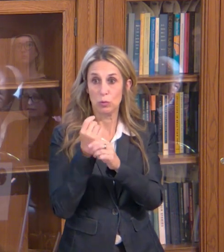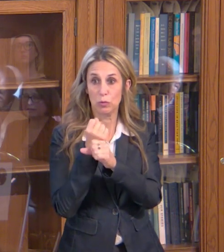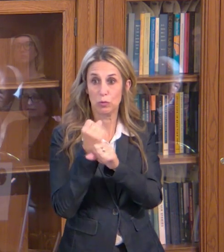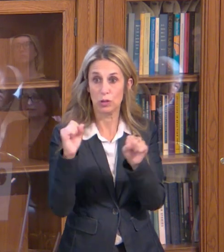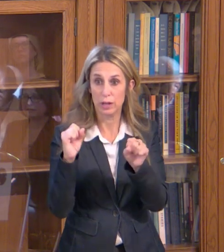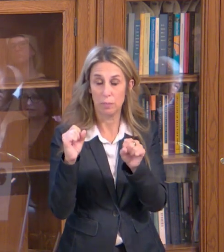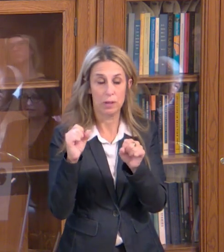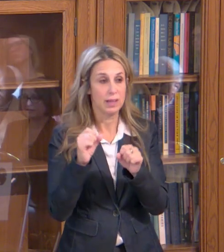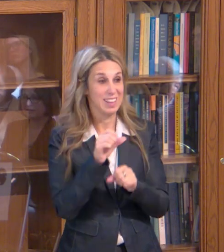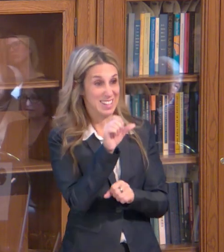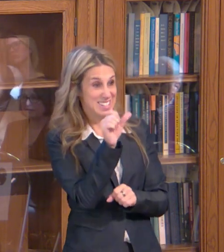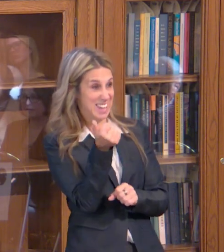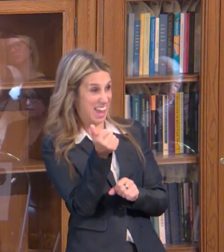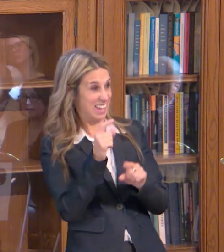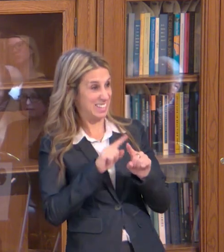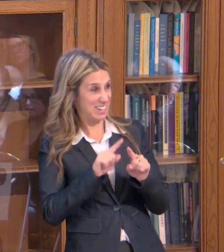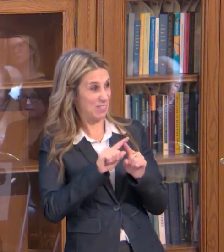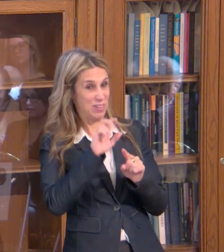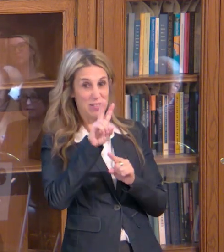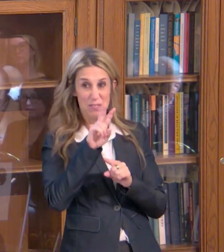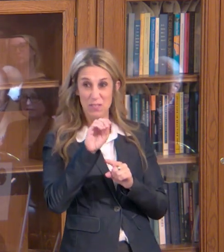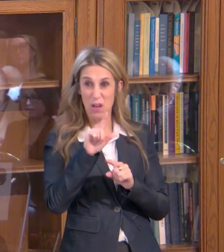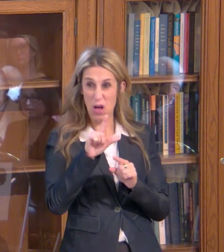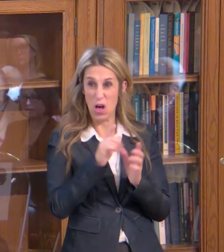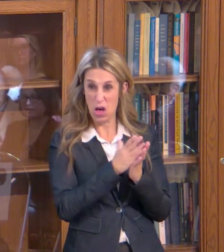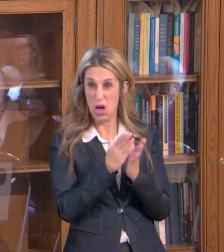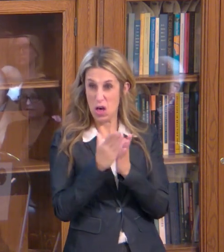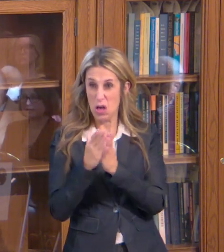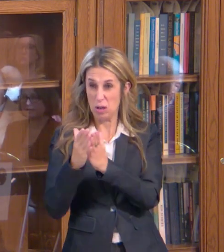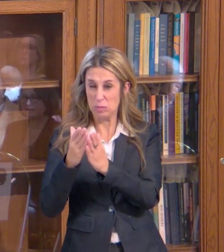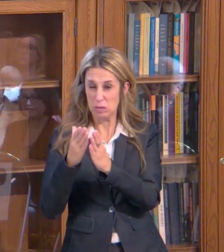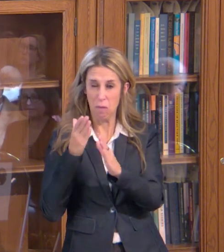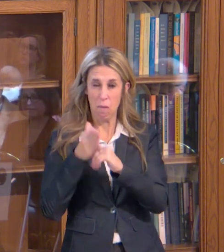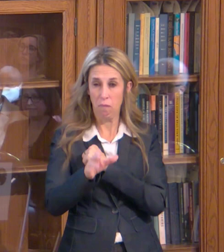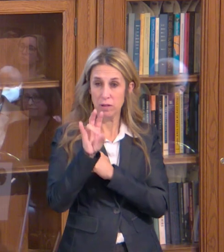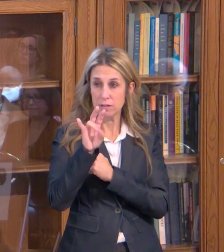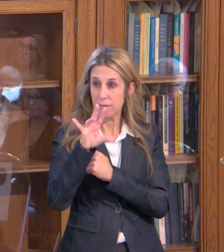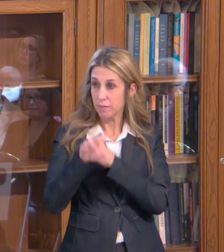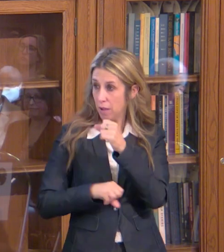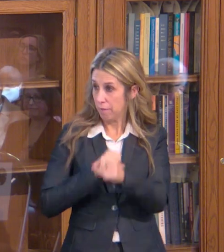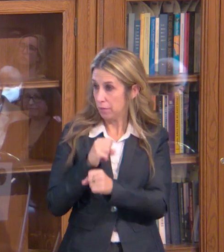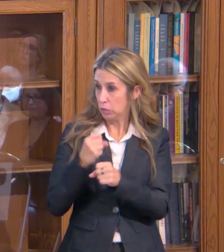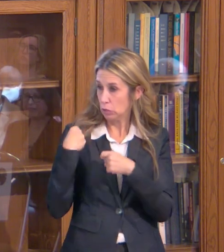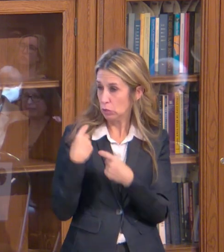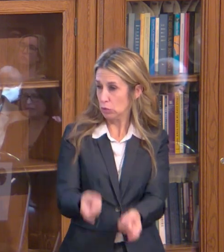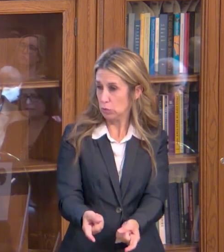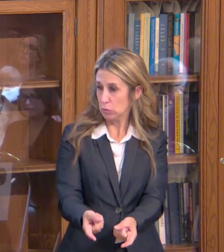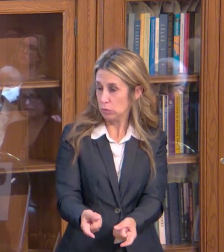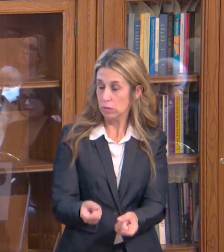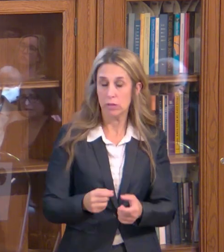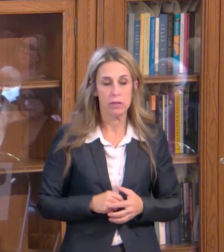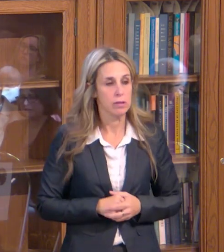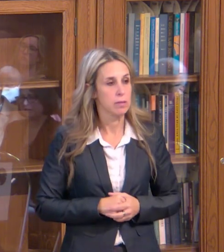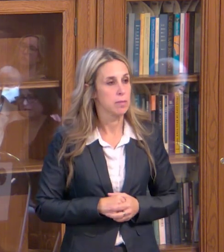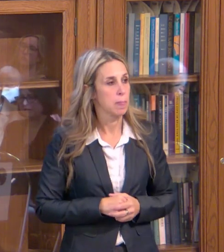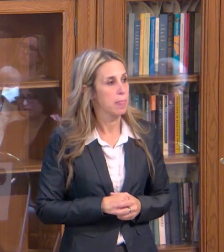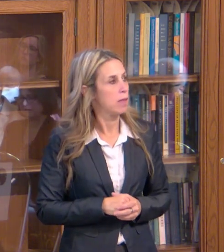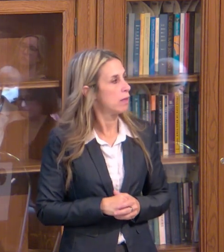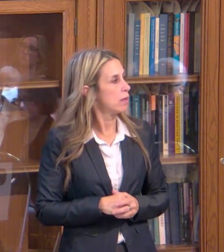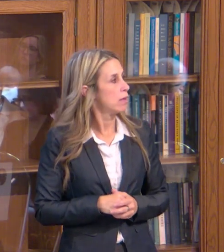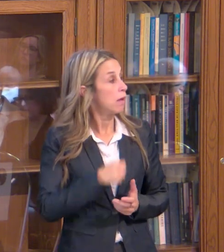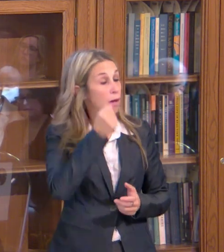volumes and they span more than 75 years so of the many